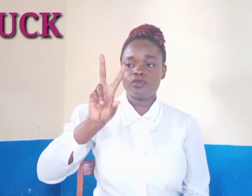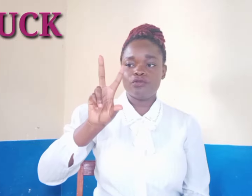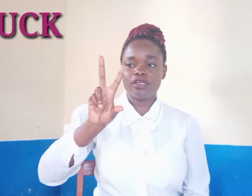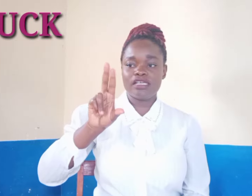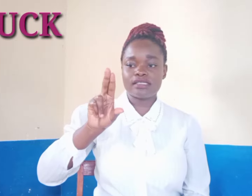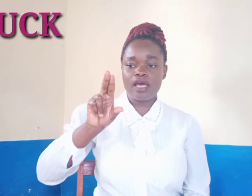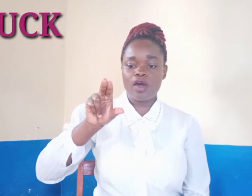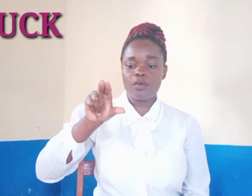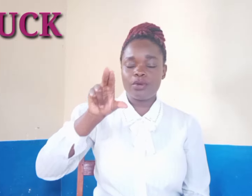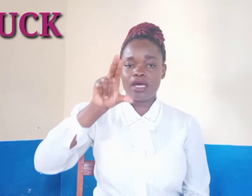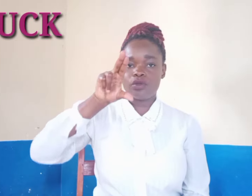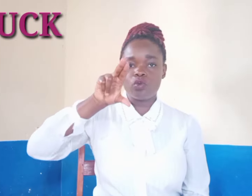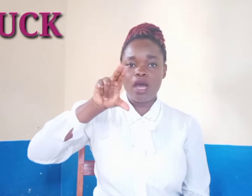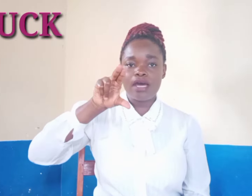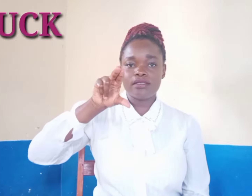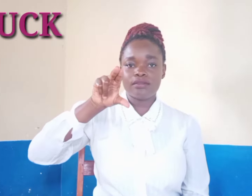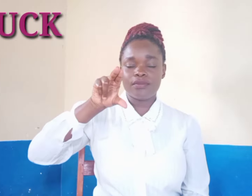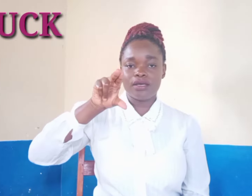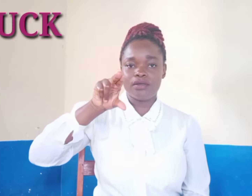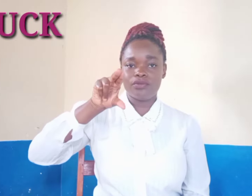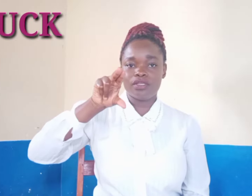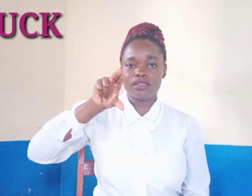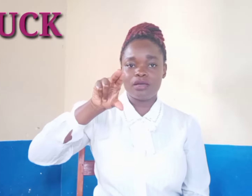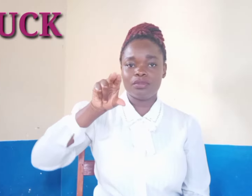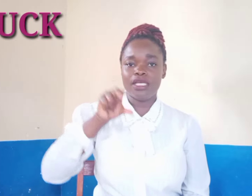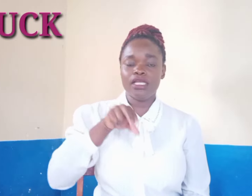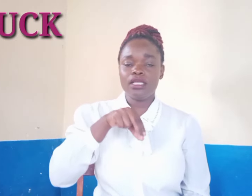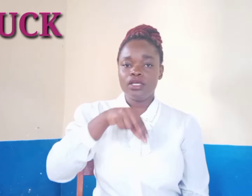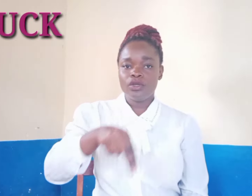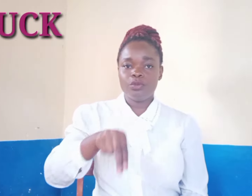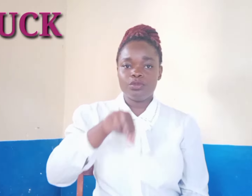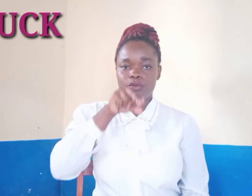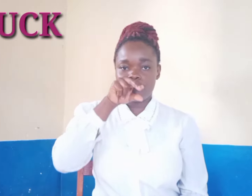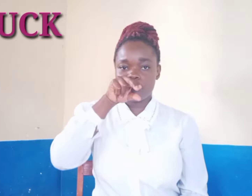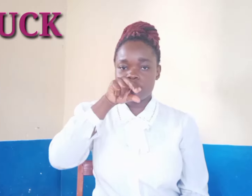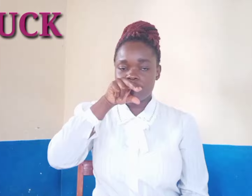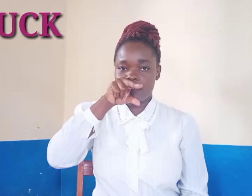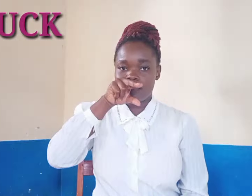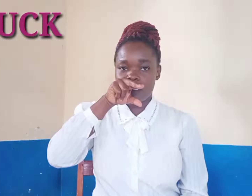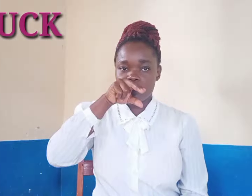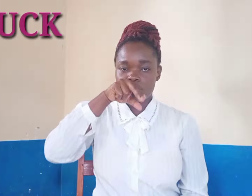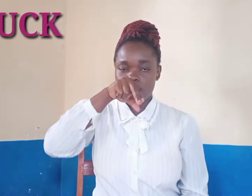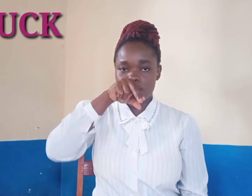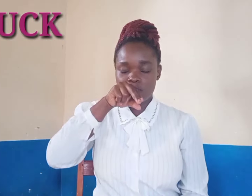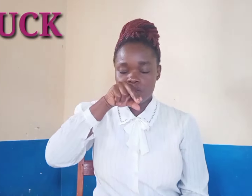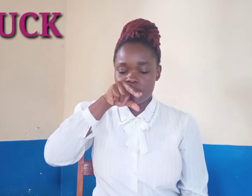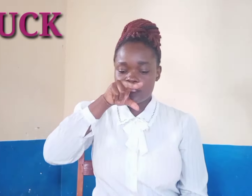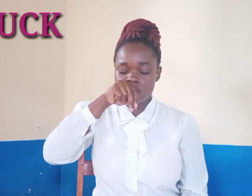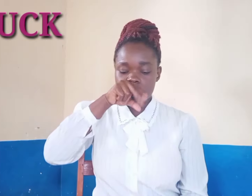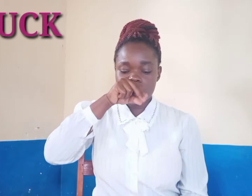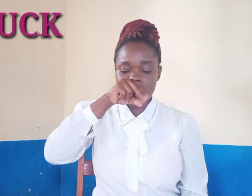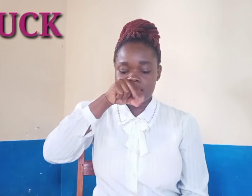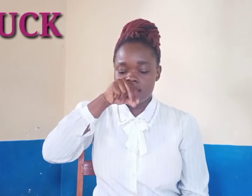two fingers up and one the thumb nail in front of your mouth, then you do it duck.